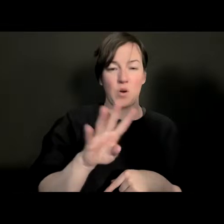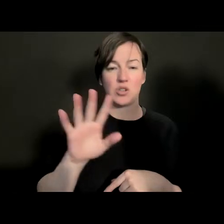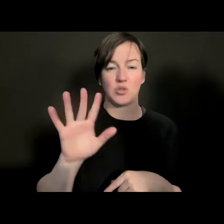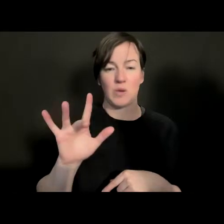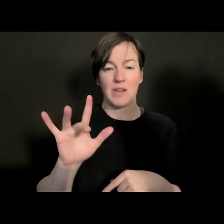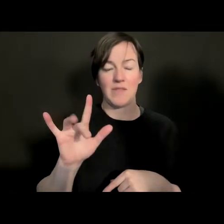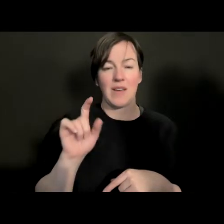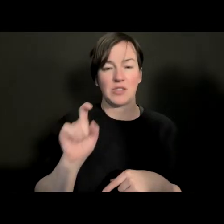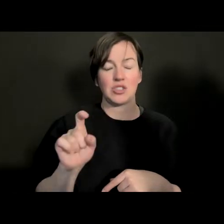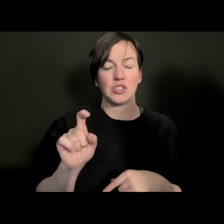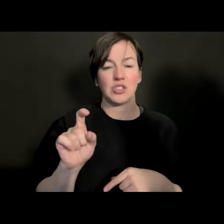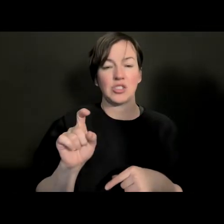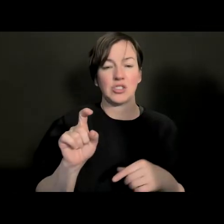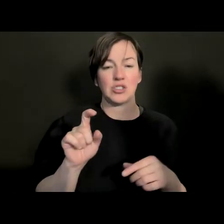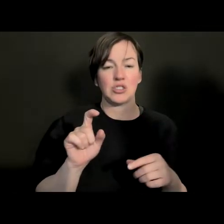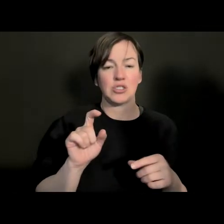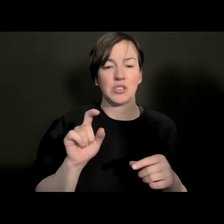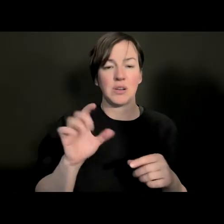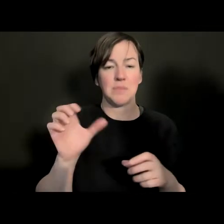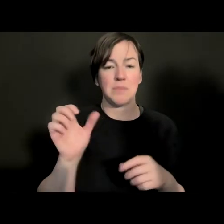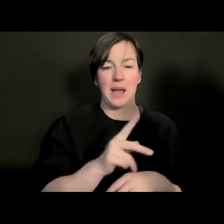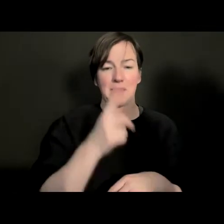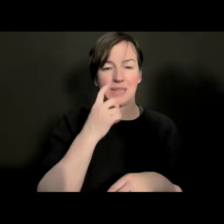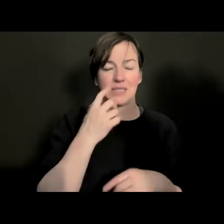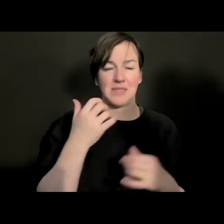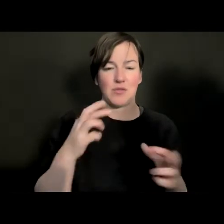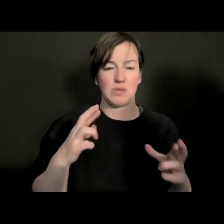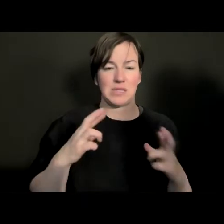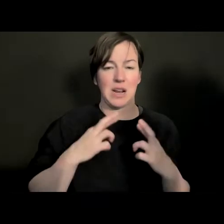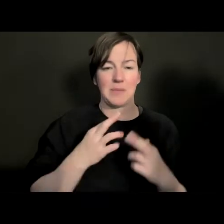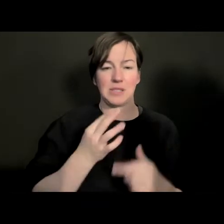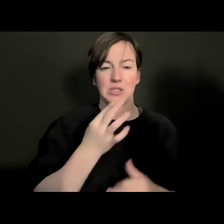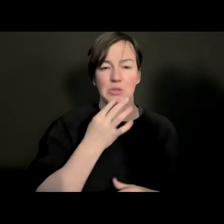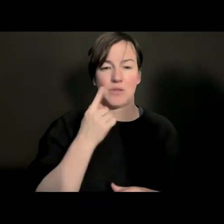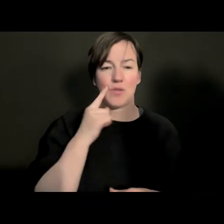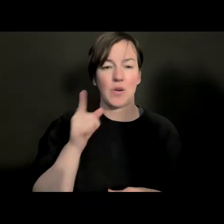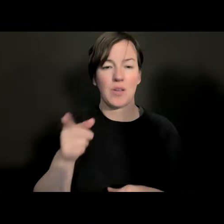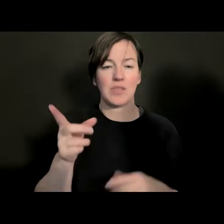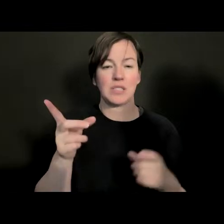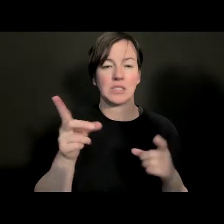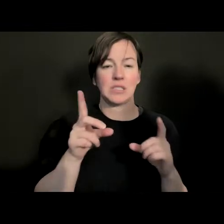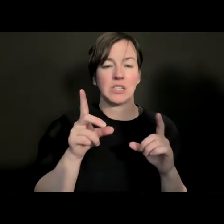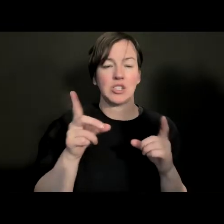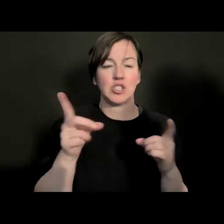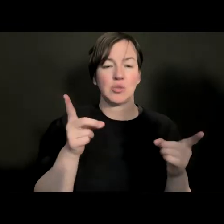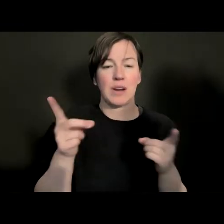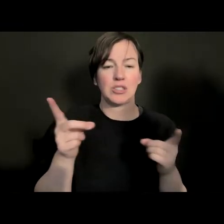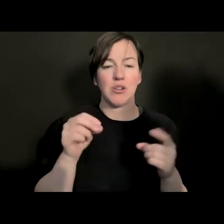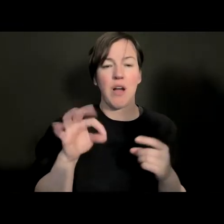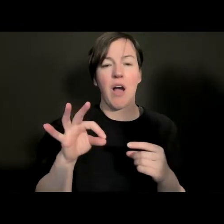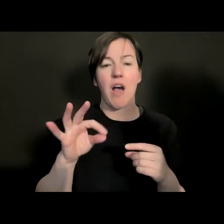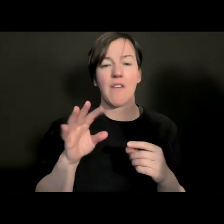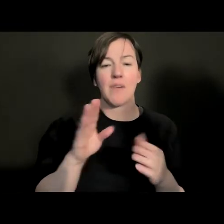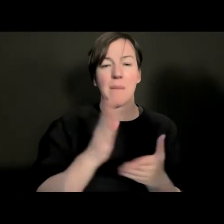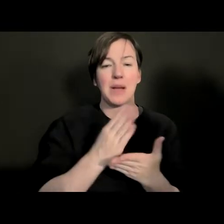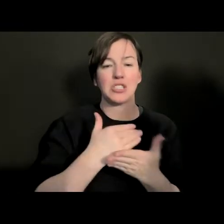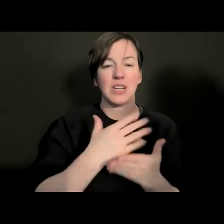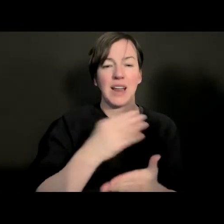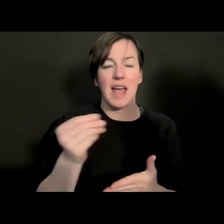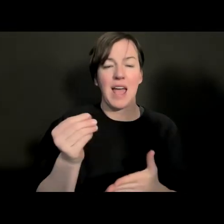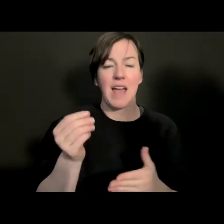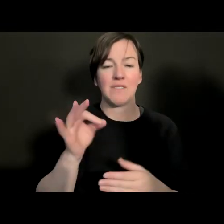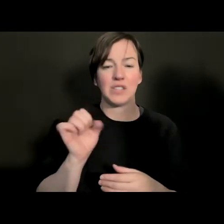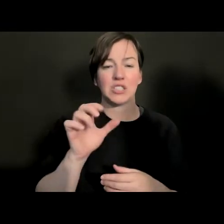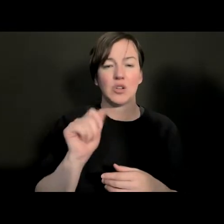upcoming retirement of our current Director of Budget and Fiscal Services. The district recommends that this maximum salary, the maximum